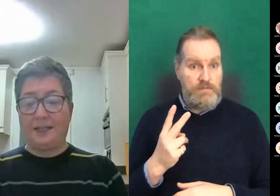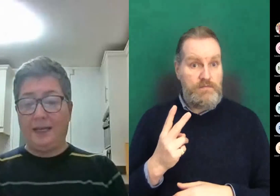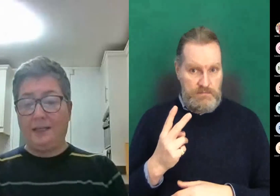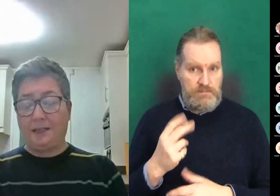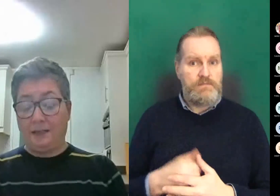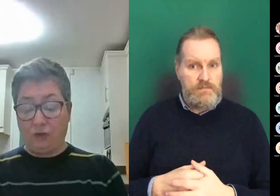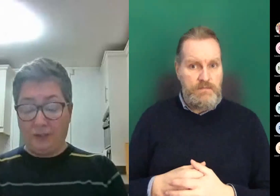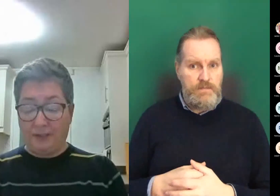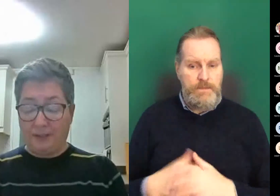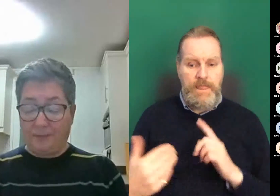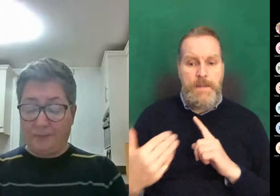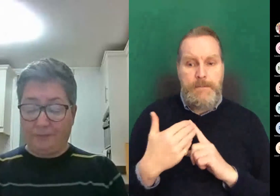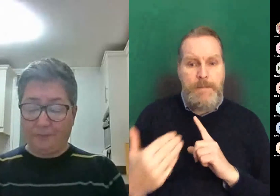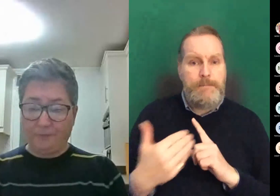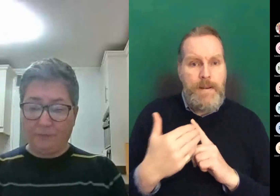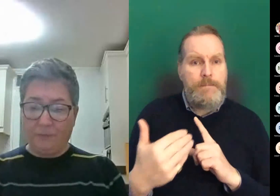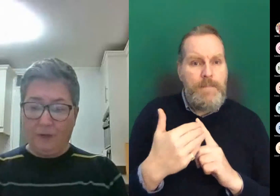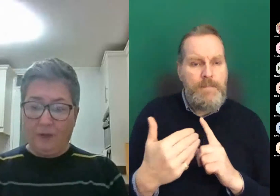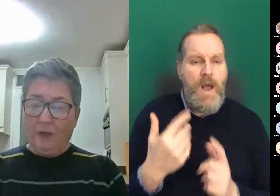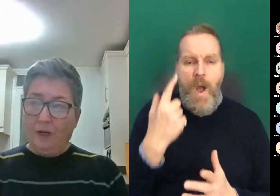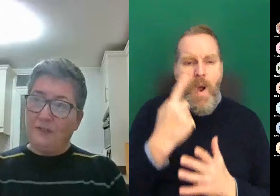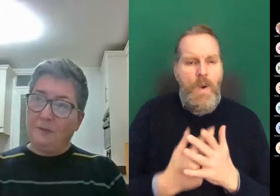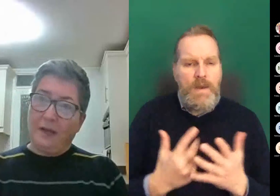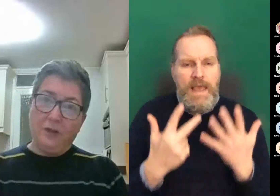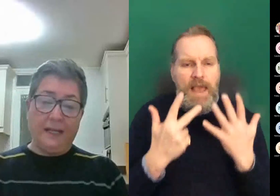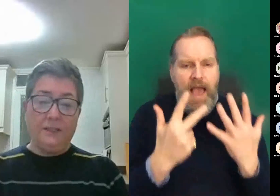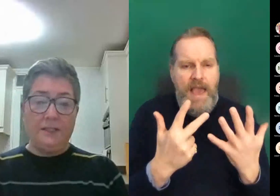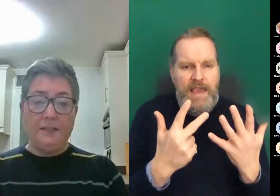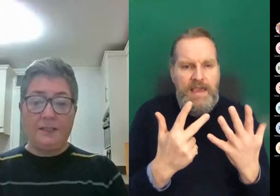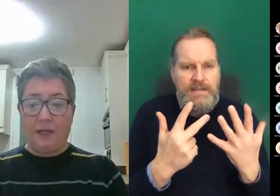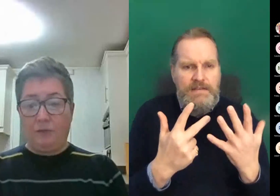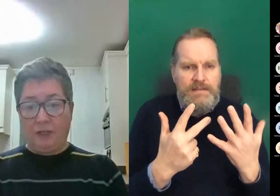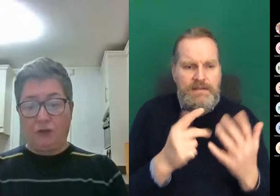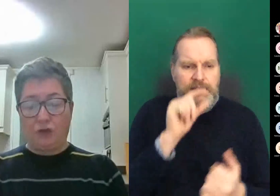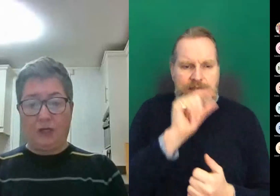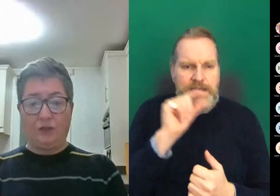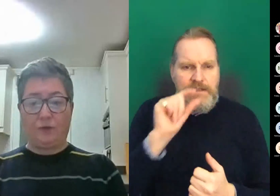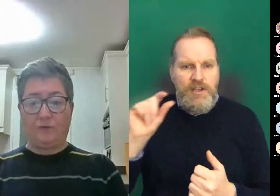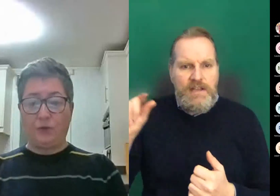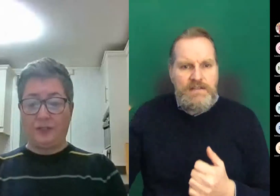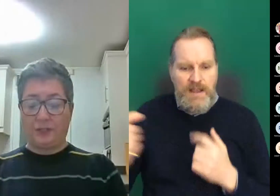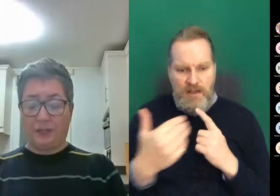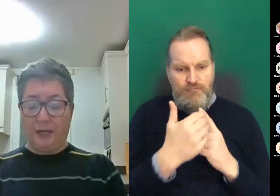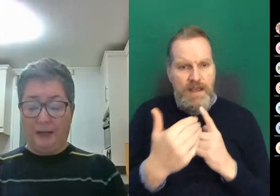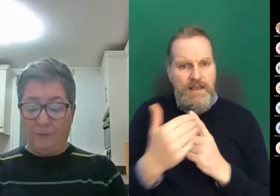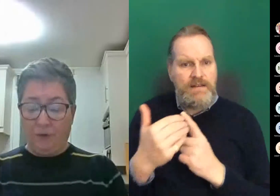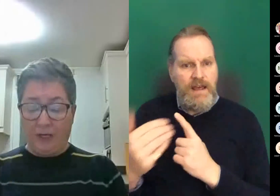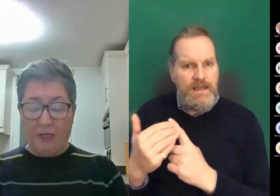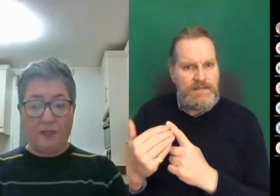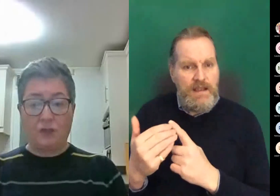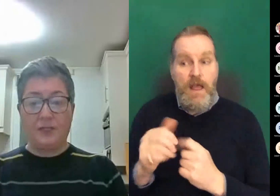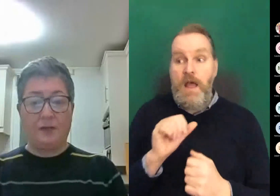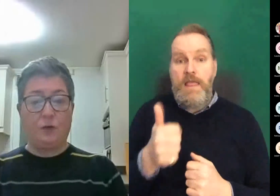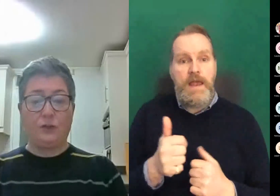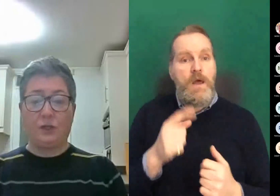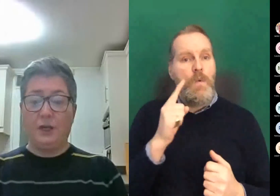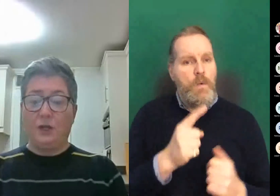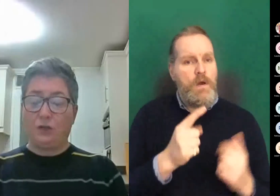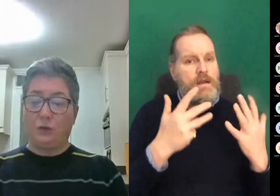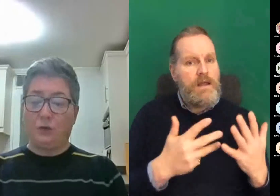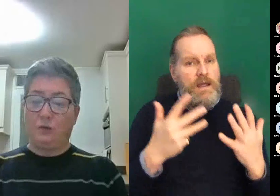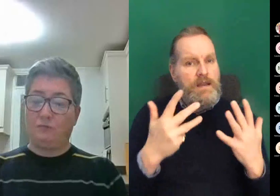only recognise 8 digits. Now in the 90s, things changed for voice